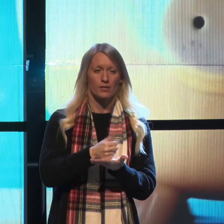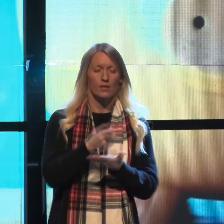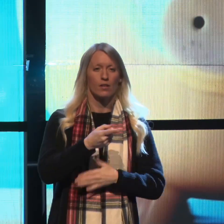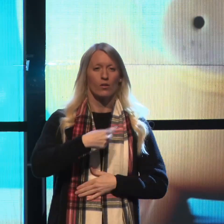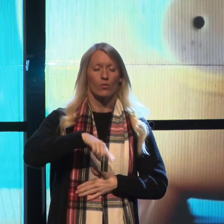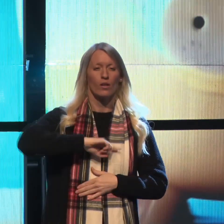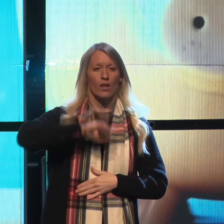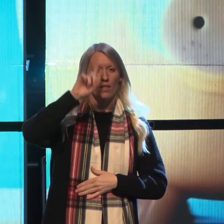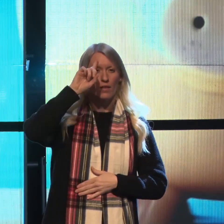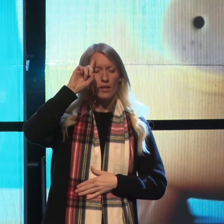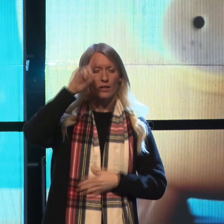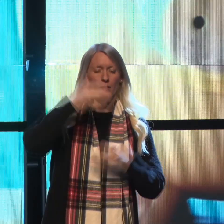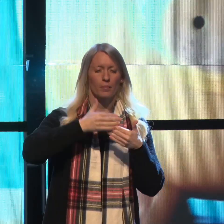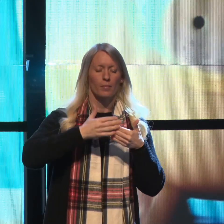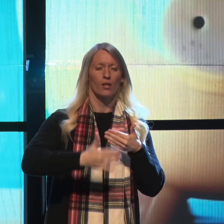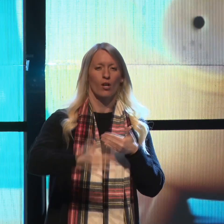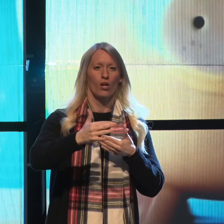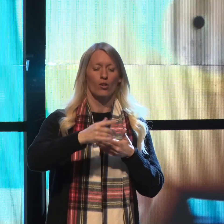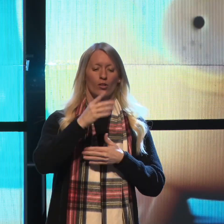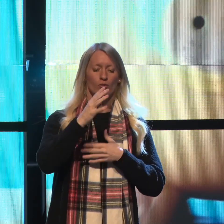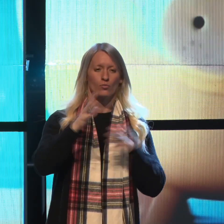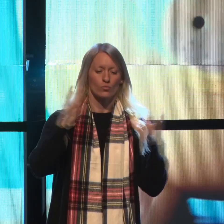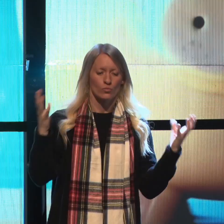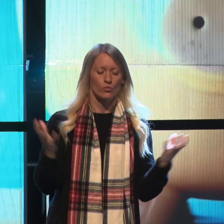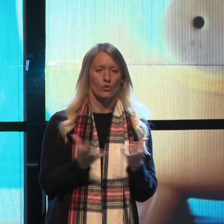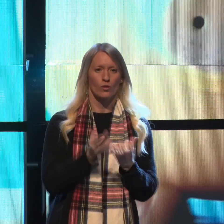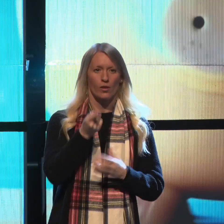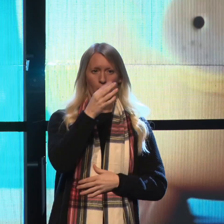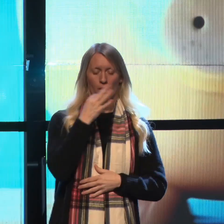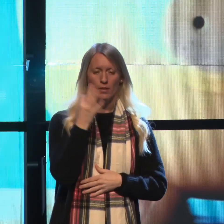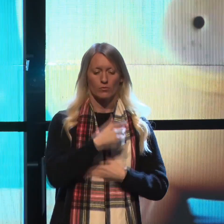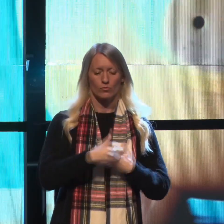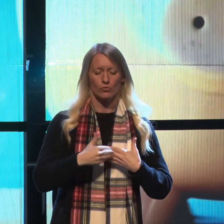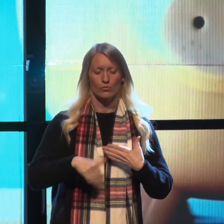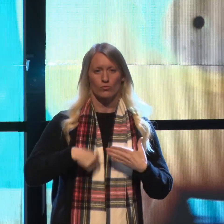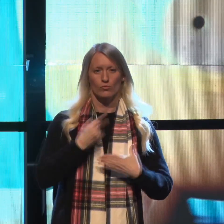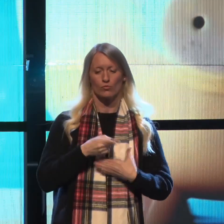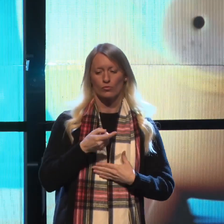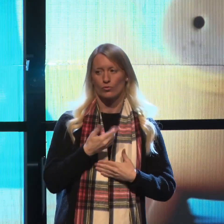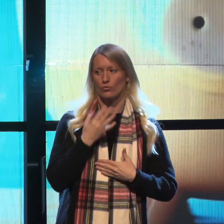beyond this world. The body of Christ broken for you, the blood of Christ shed for you.